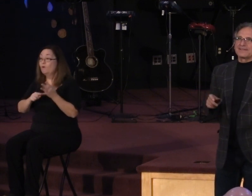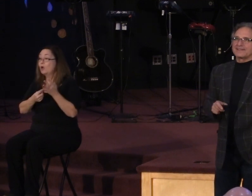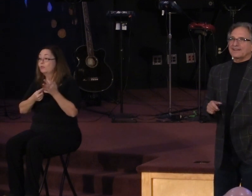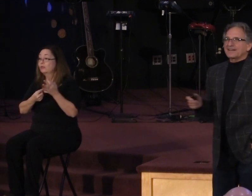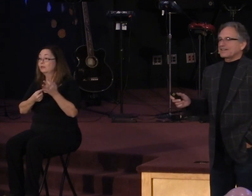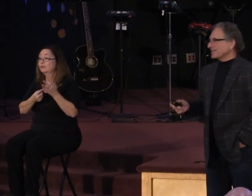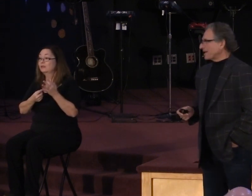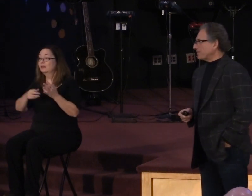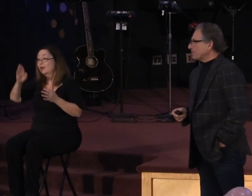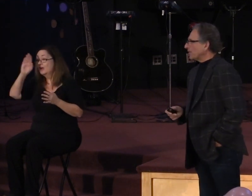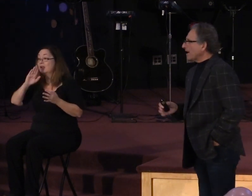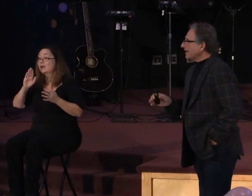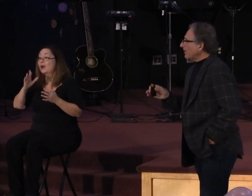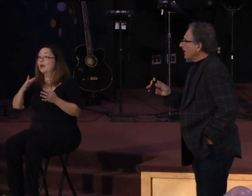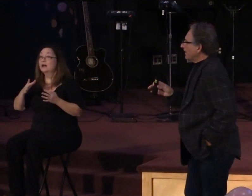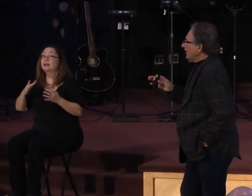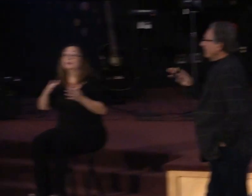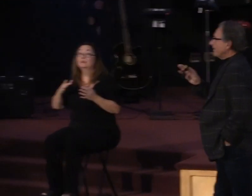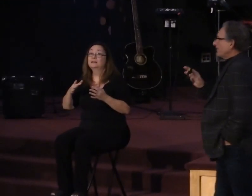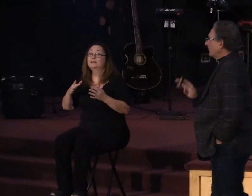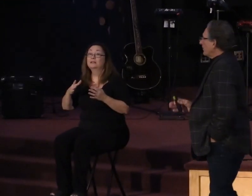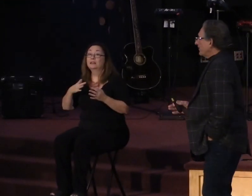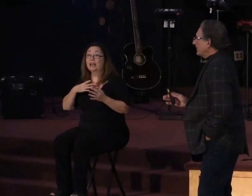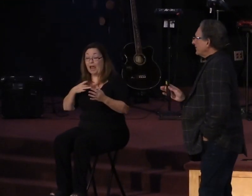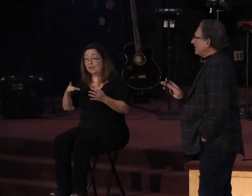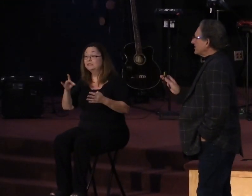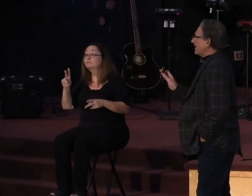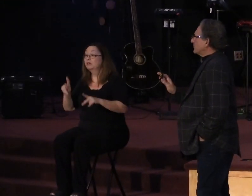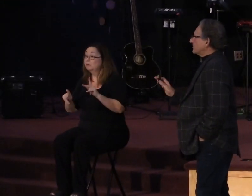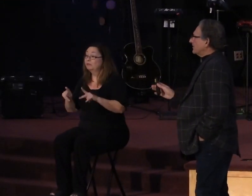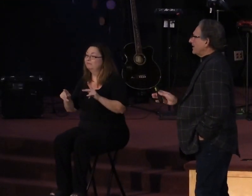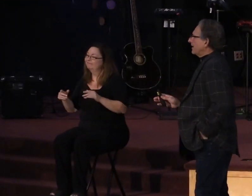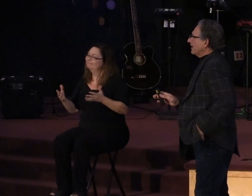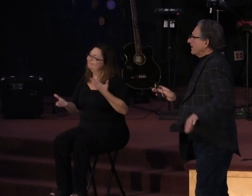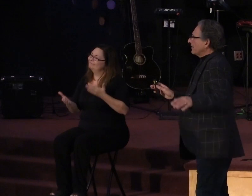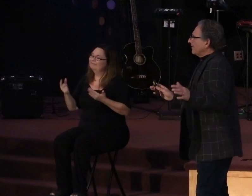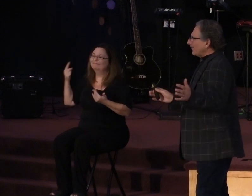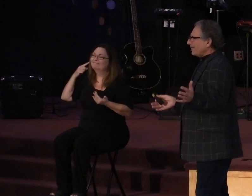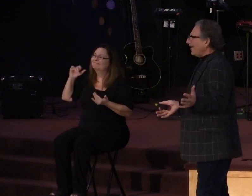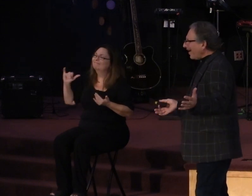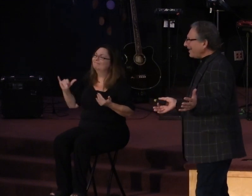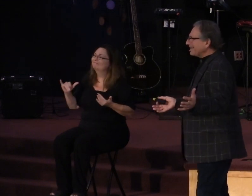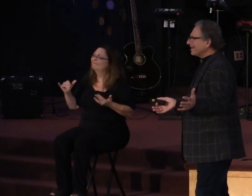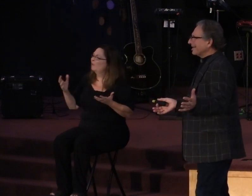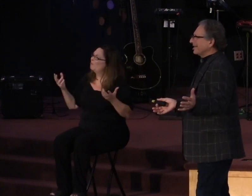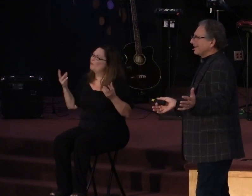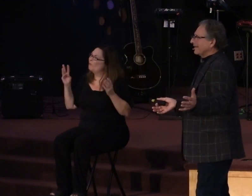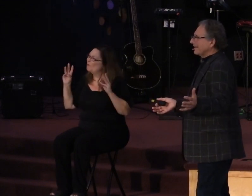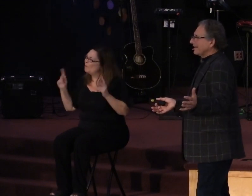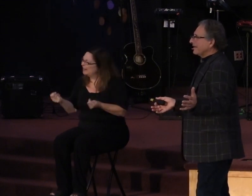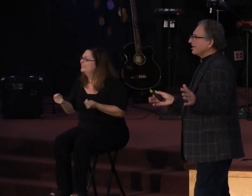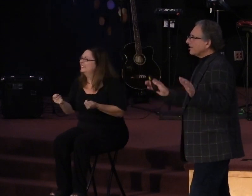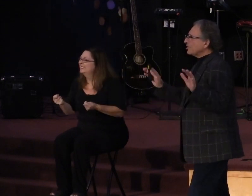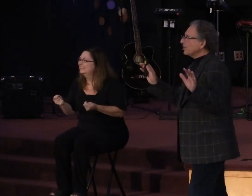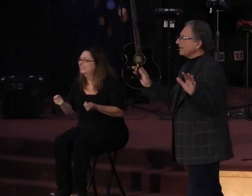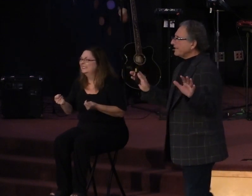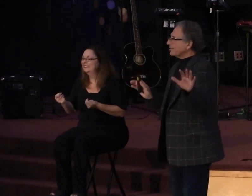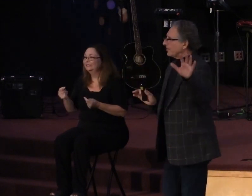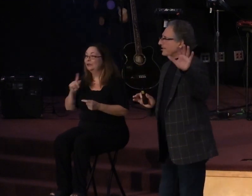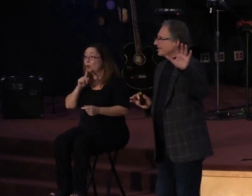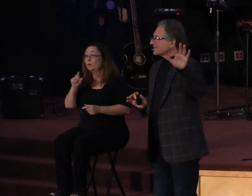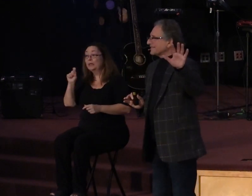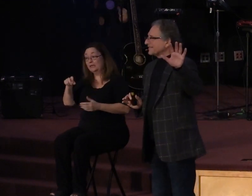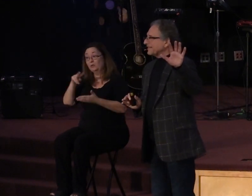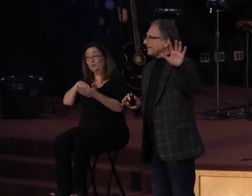here. God does like people. Now, this sounds like, what? No, you really